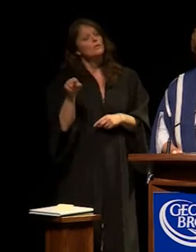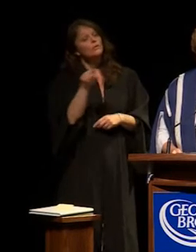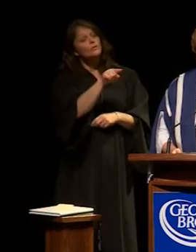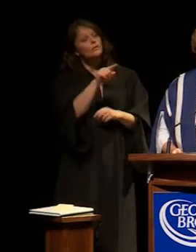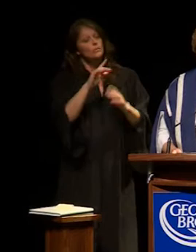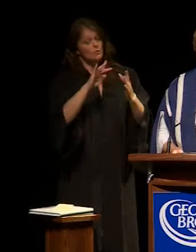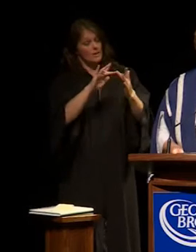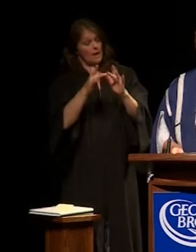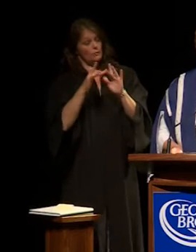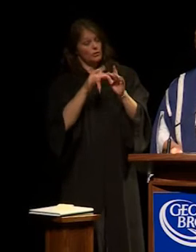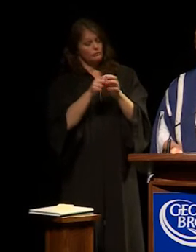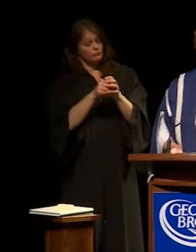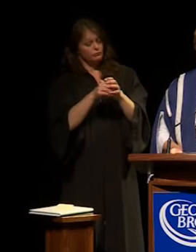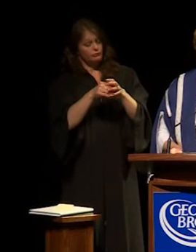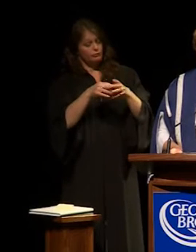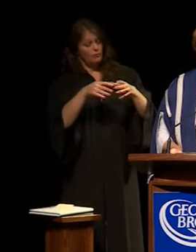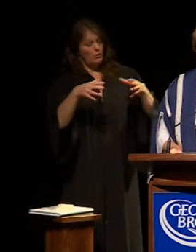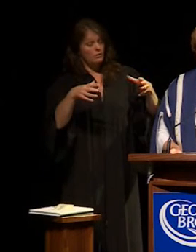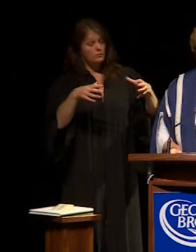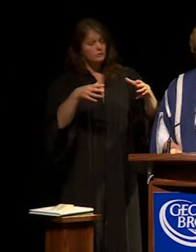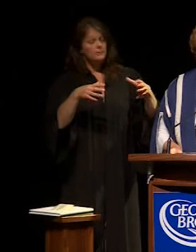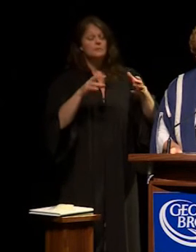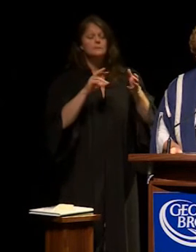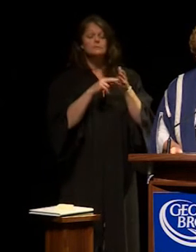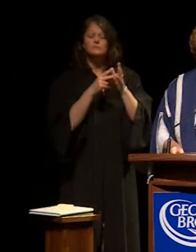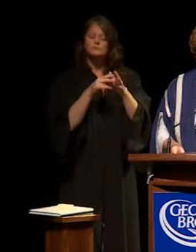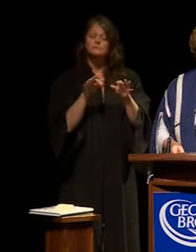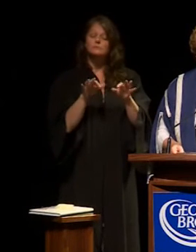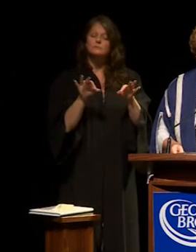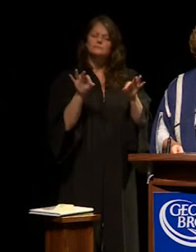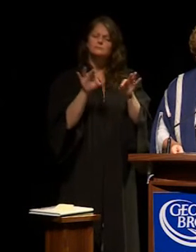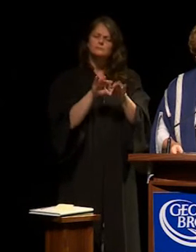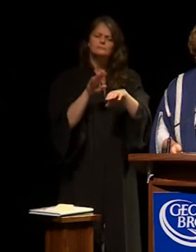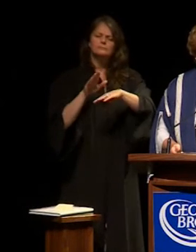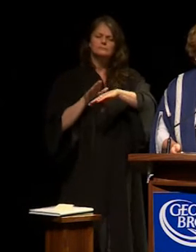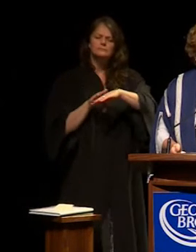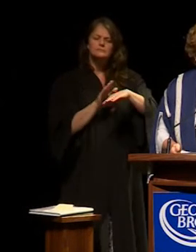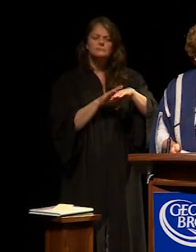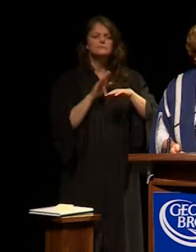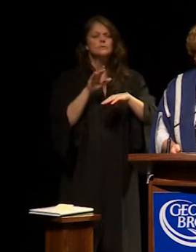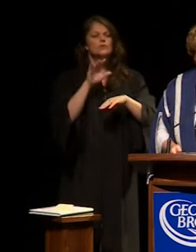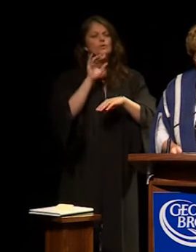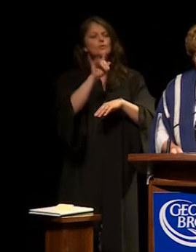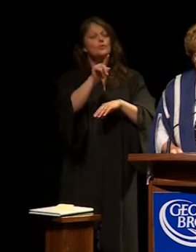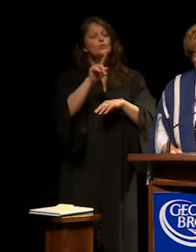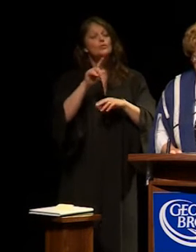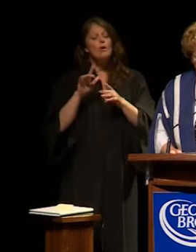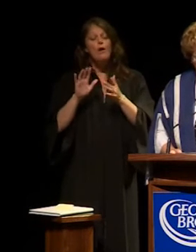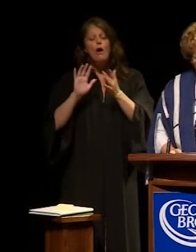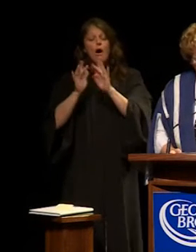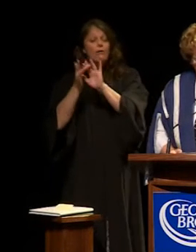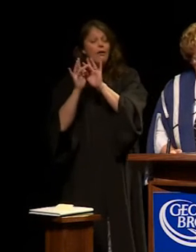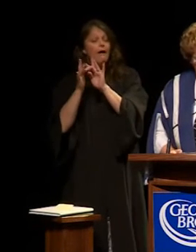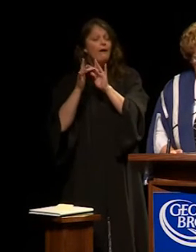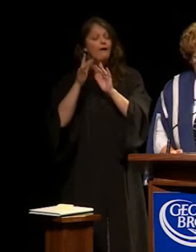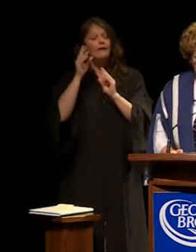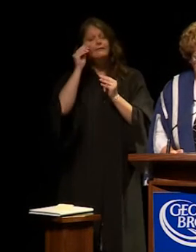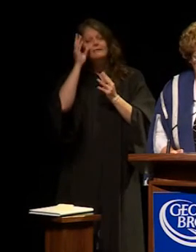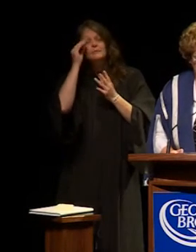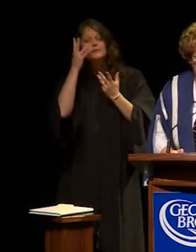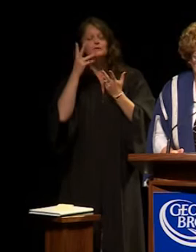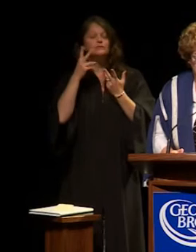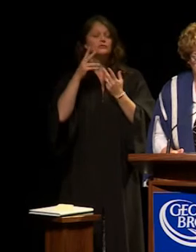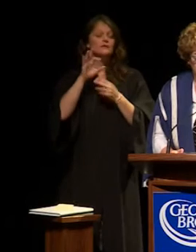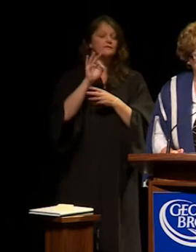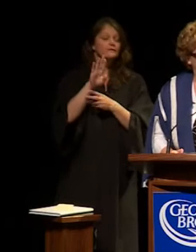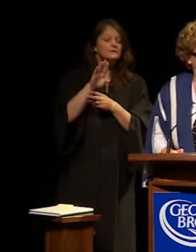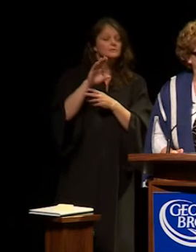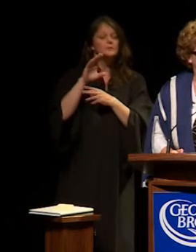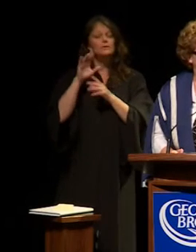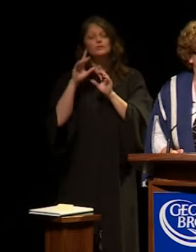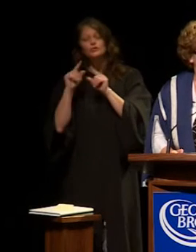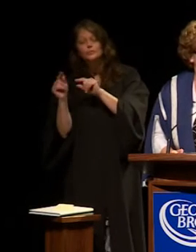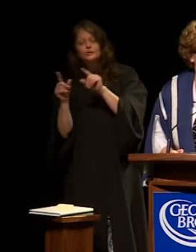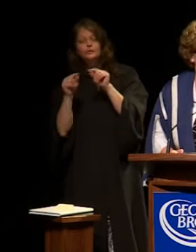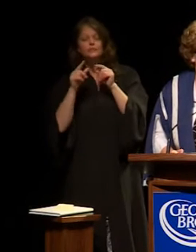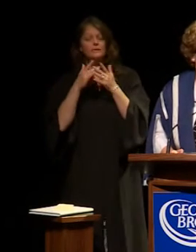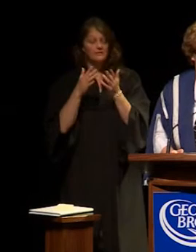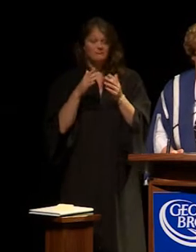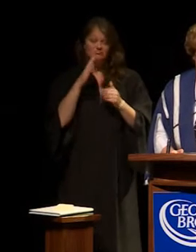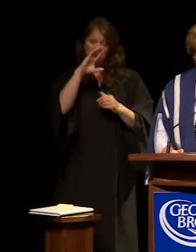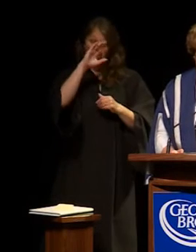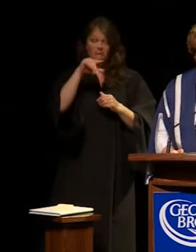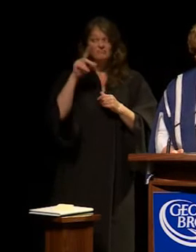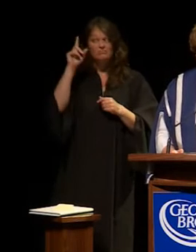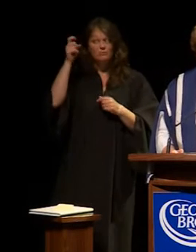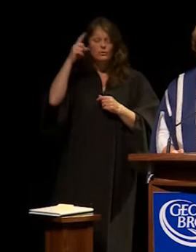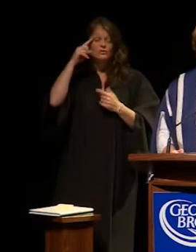close attention to how you present yourself online. More and more employers are evaluating candidates by checking social